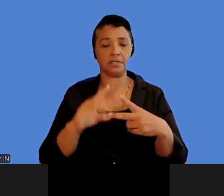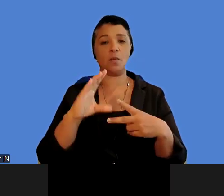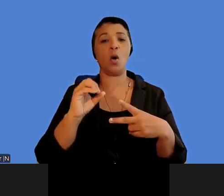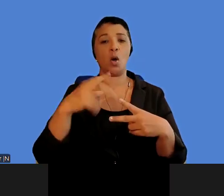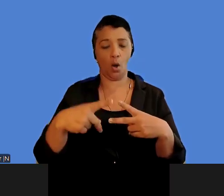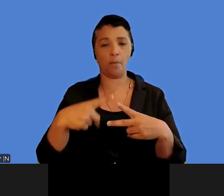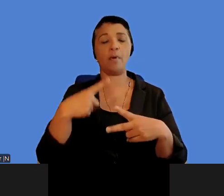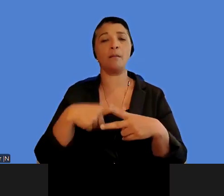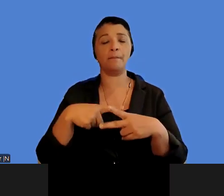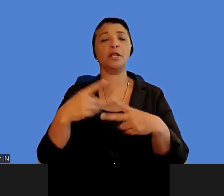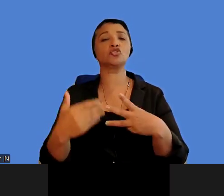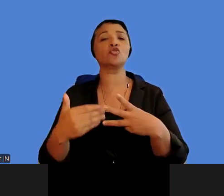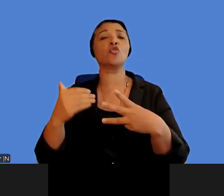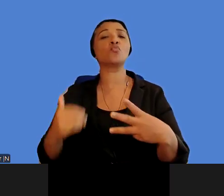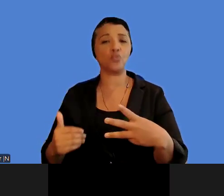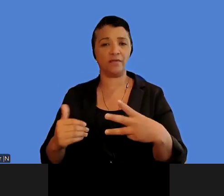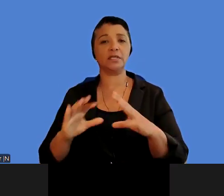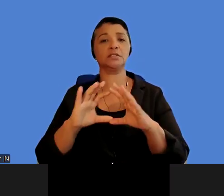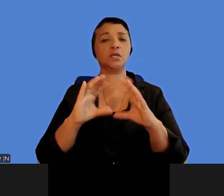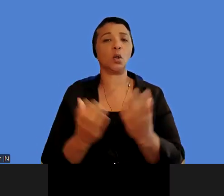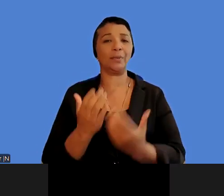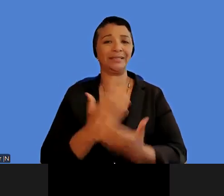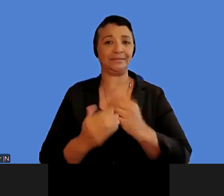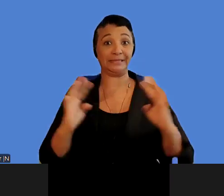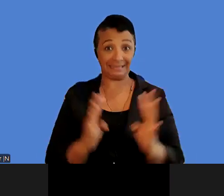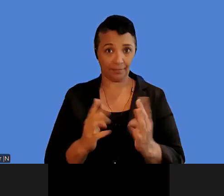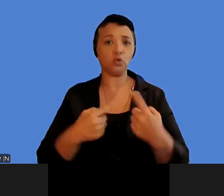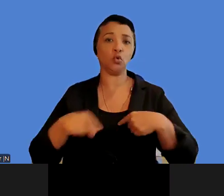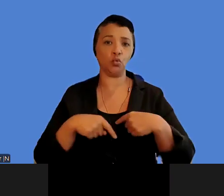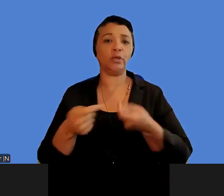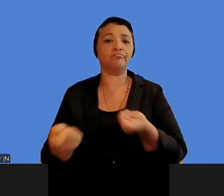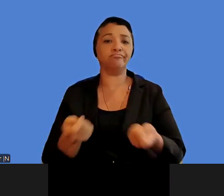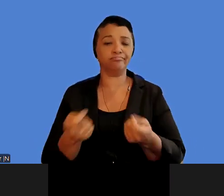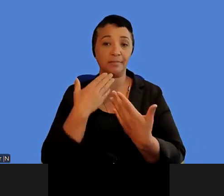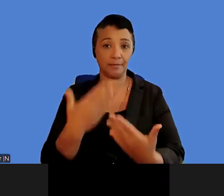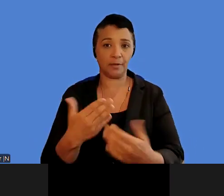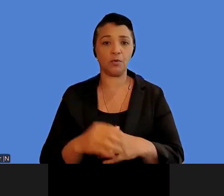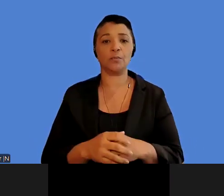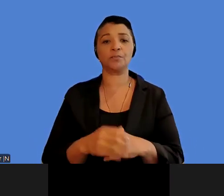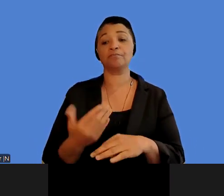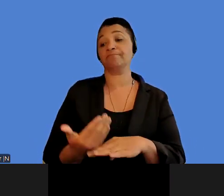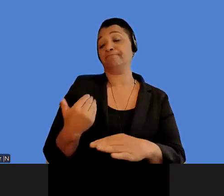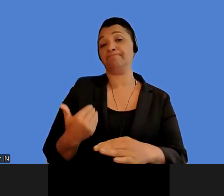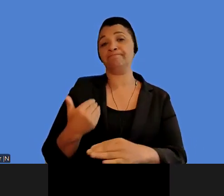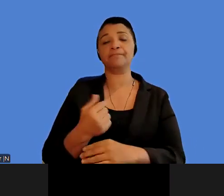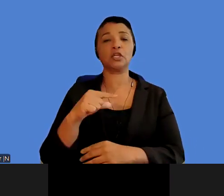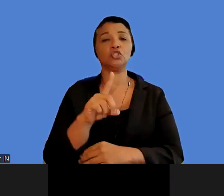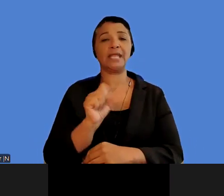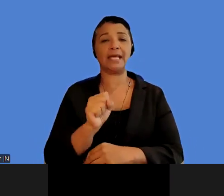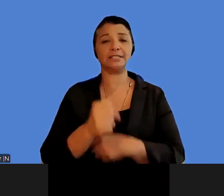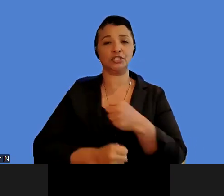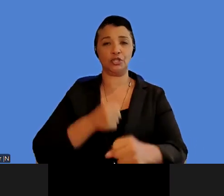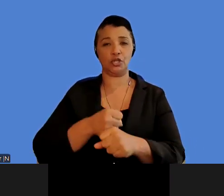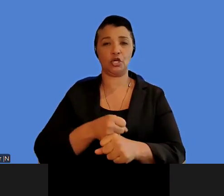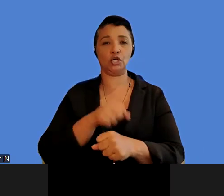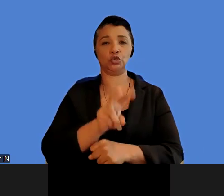the previous Global Disability Summits. At the last Global Disability Summit in